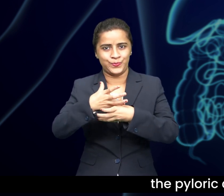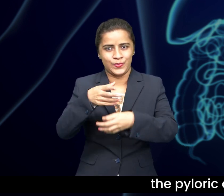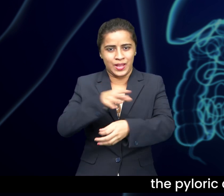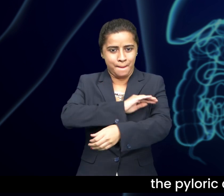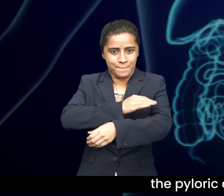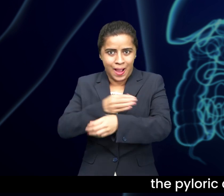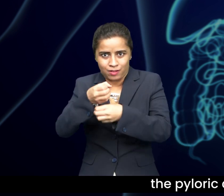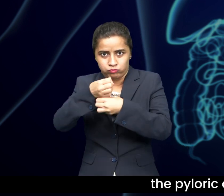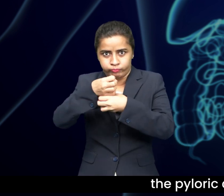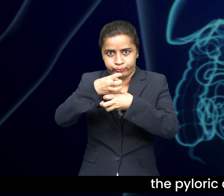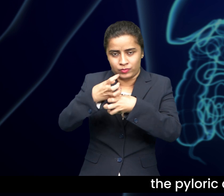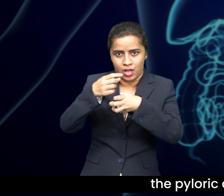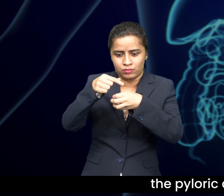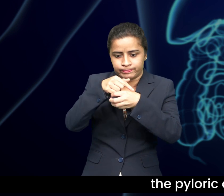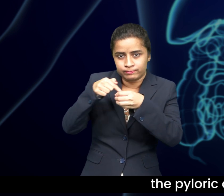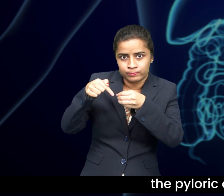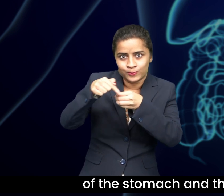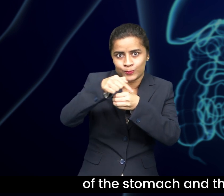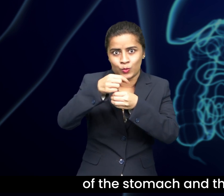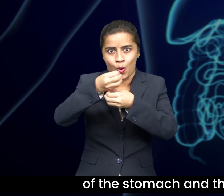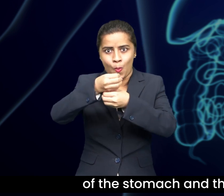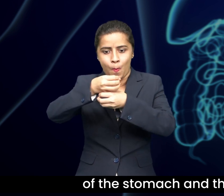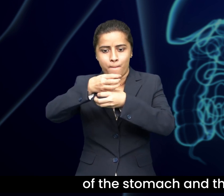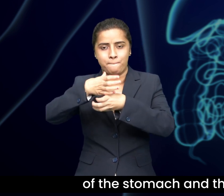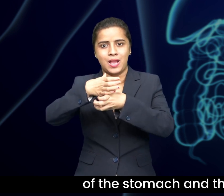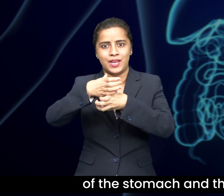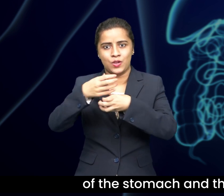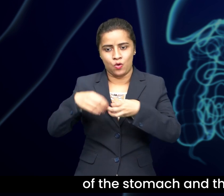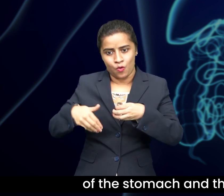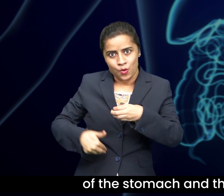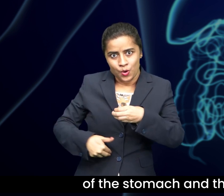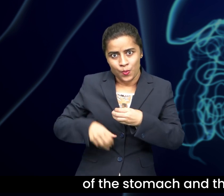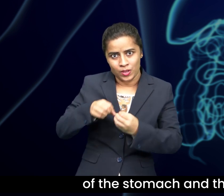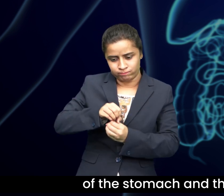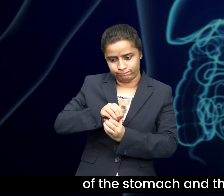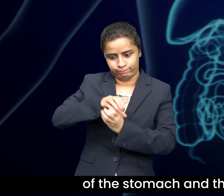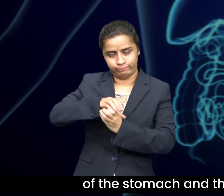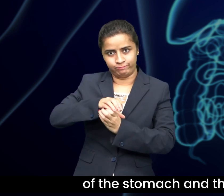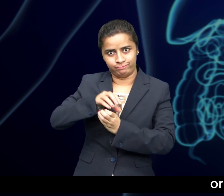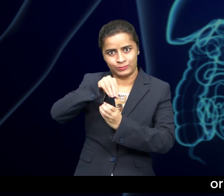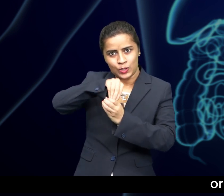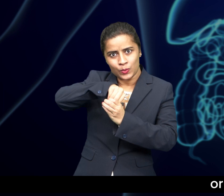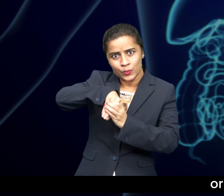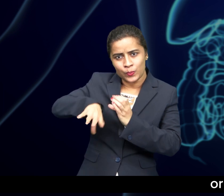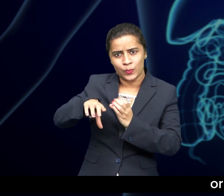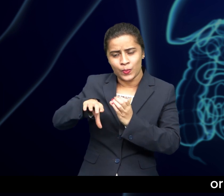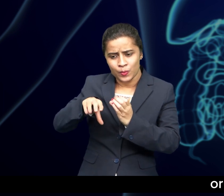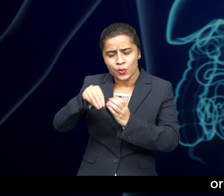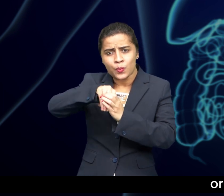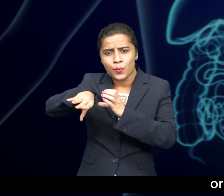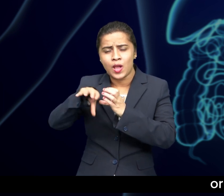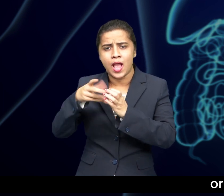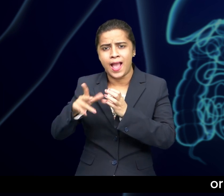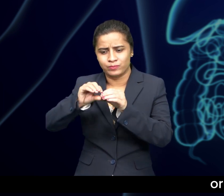of the pyloric sphincter at the opening of the stomach and the first part of the small intestine or duodenum.